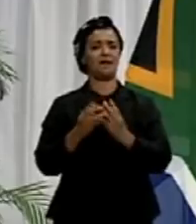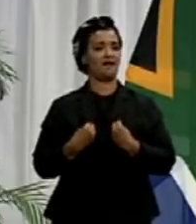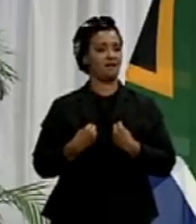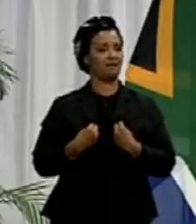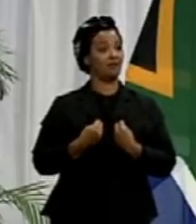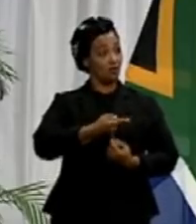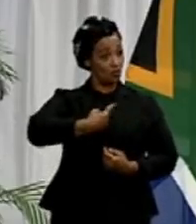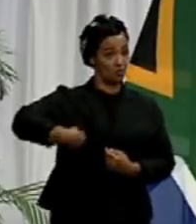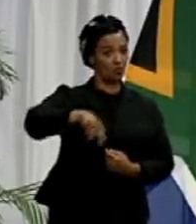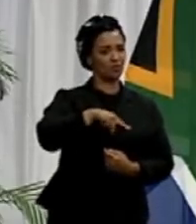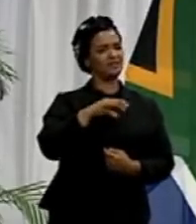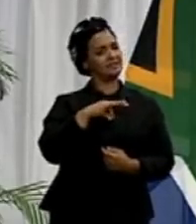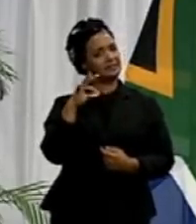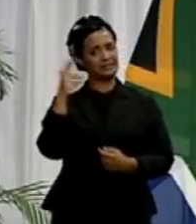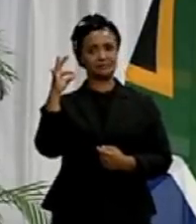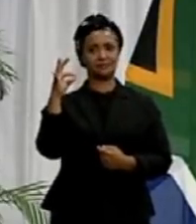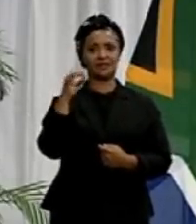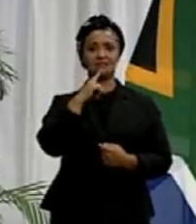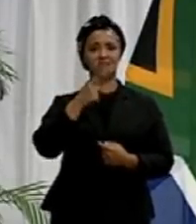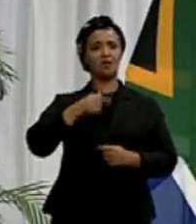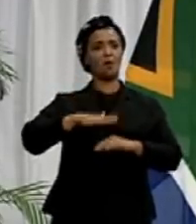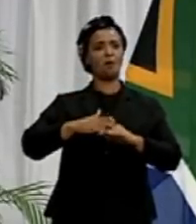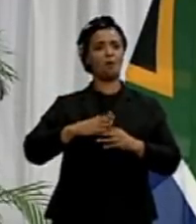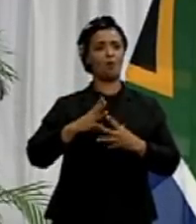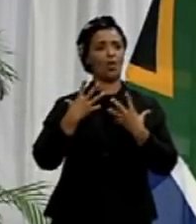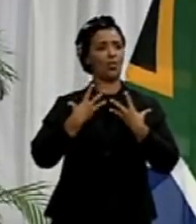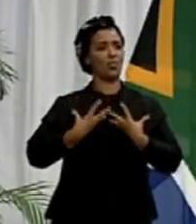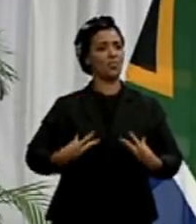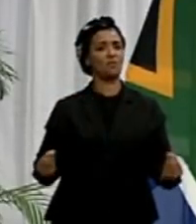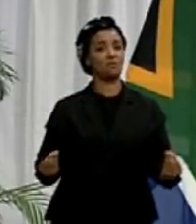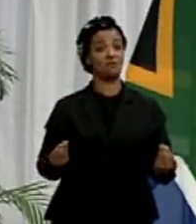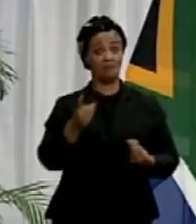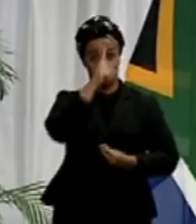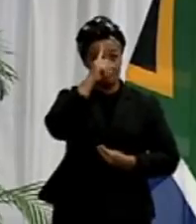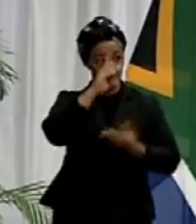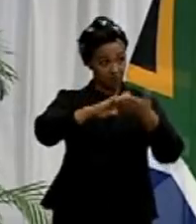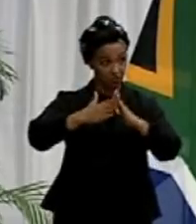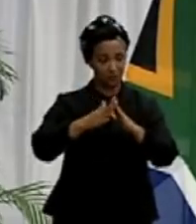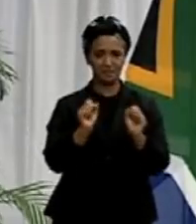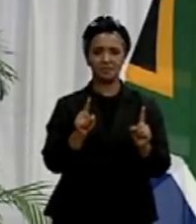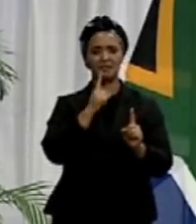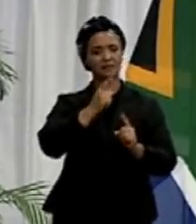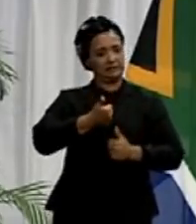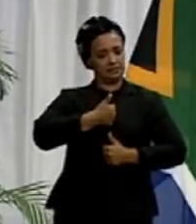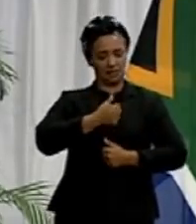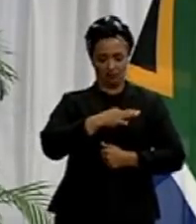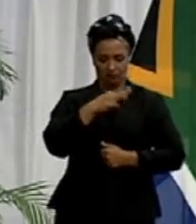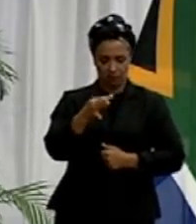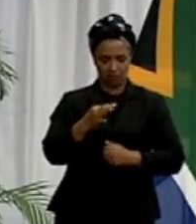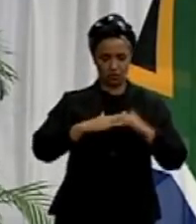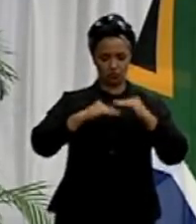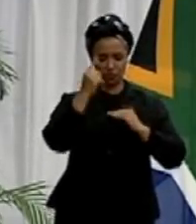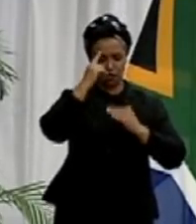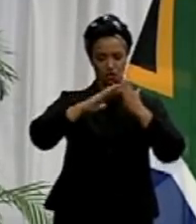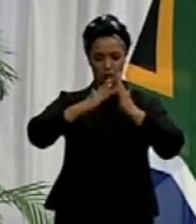is the spirit which is gradually diminishing in the black community, the spirit of sacrifice and nation